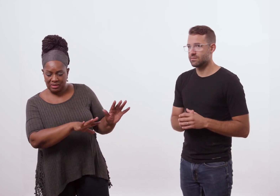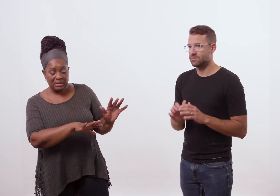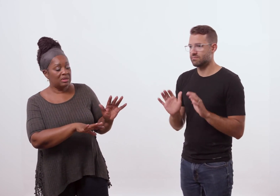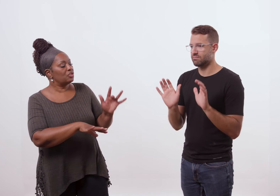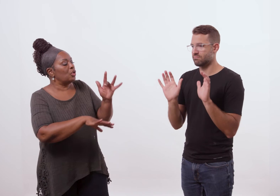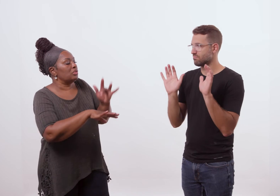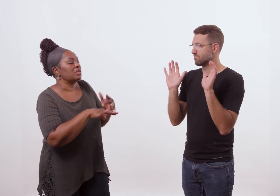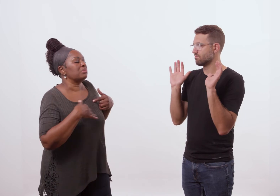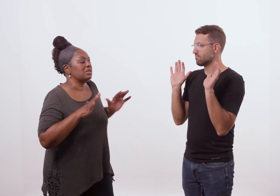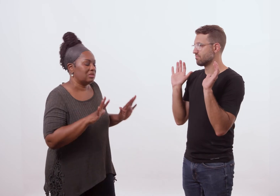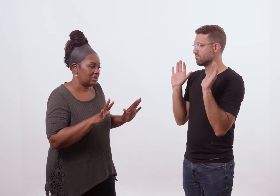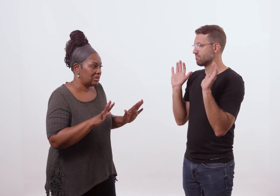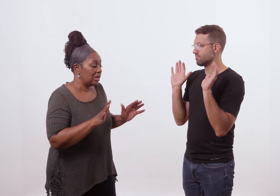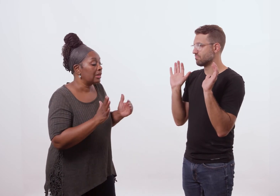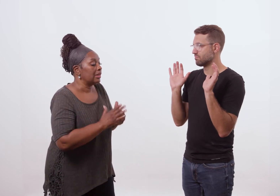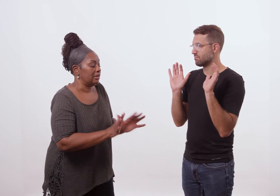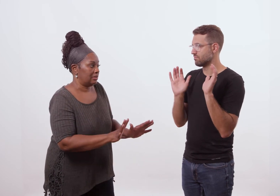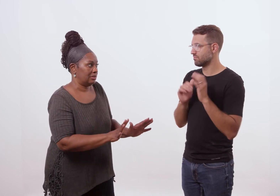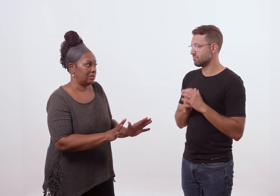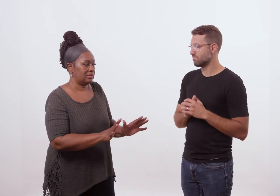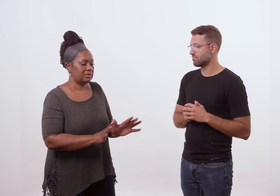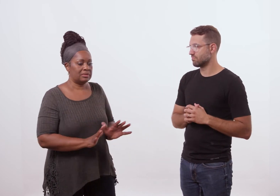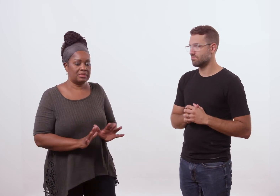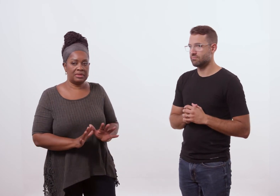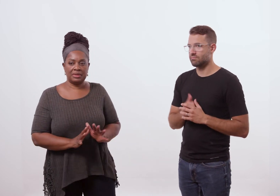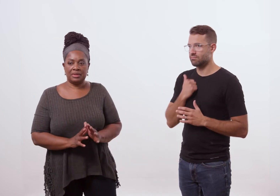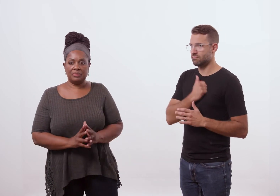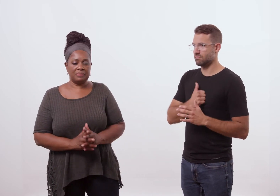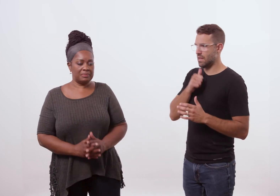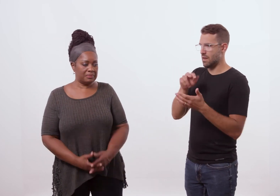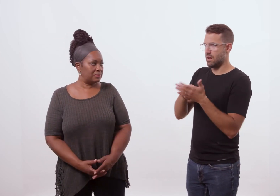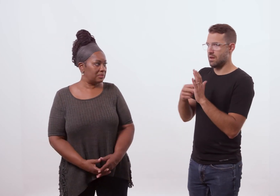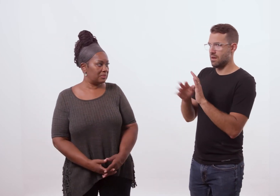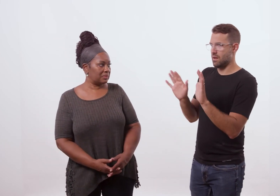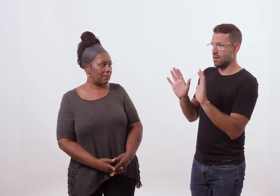Don't touch me again. I only meant...